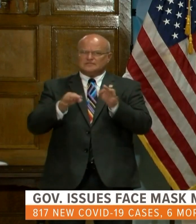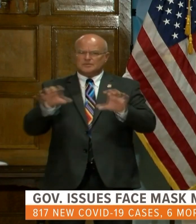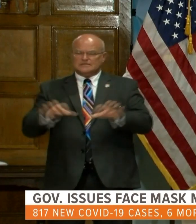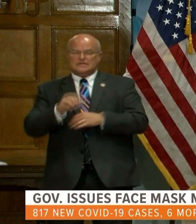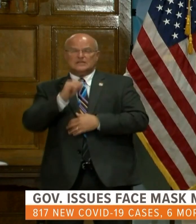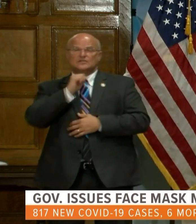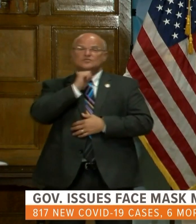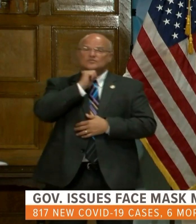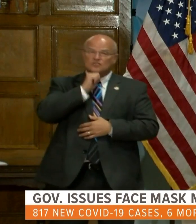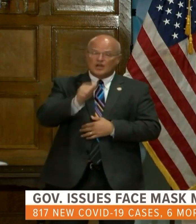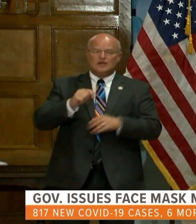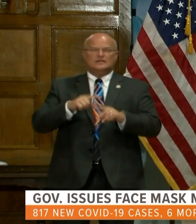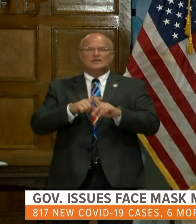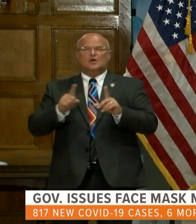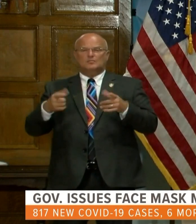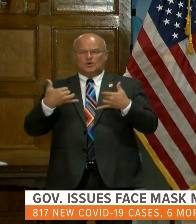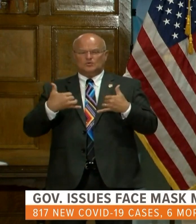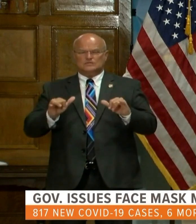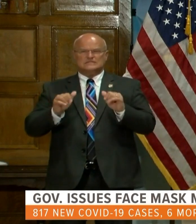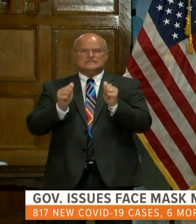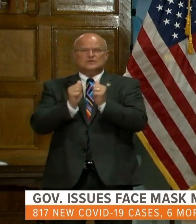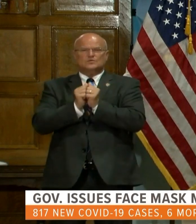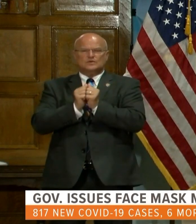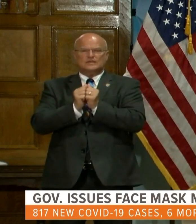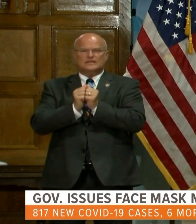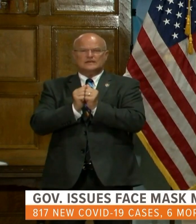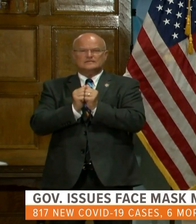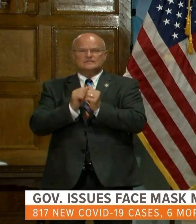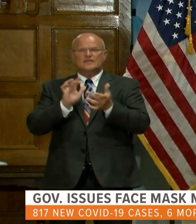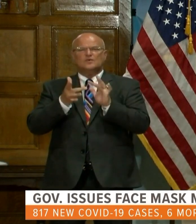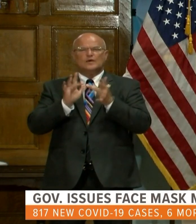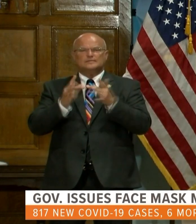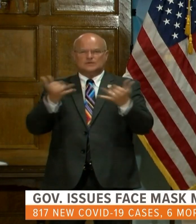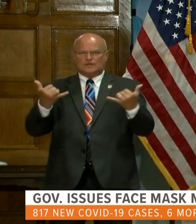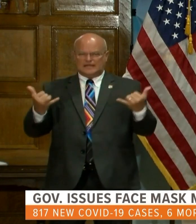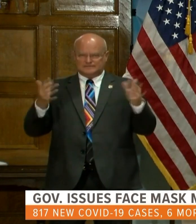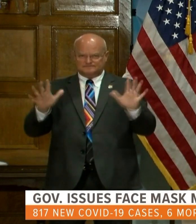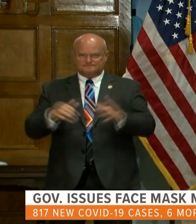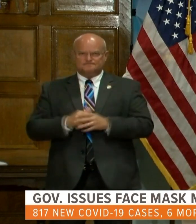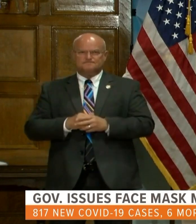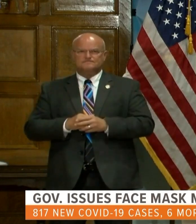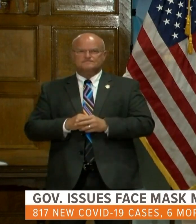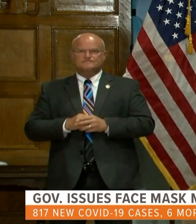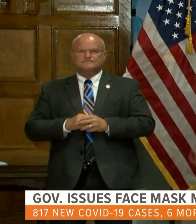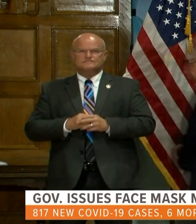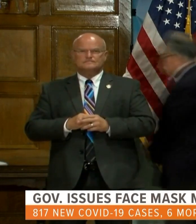done or not, but we're staying with the website currently.